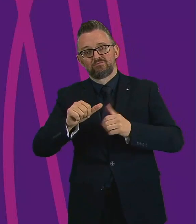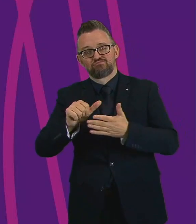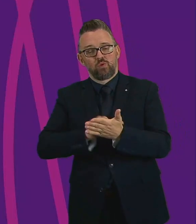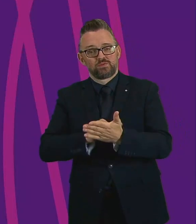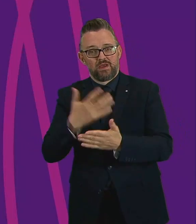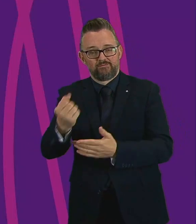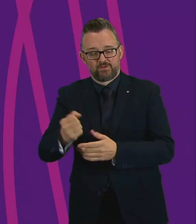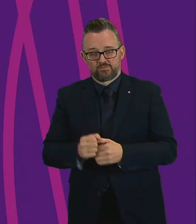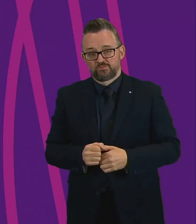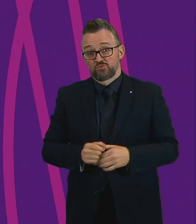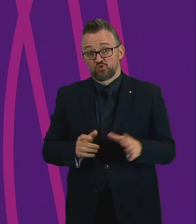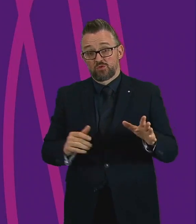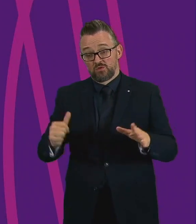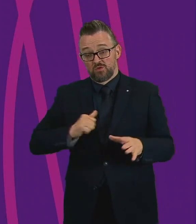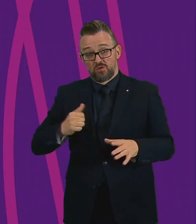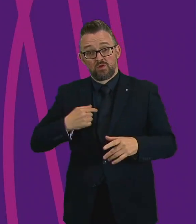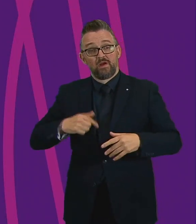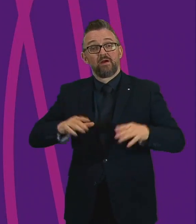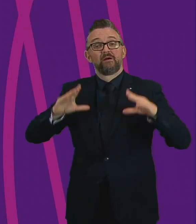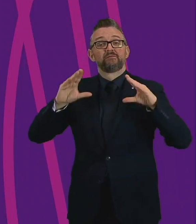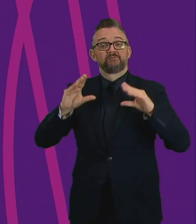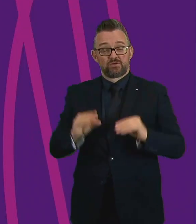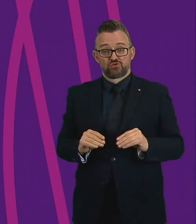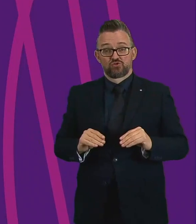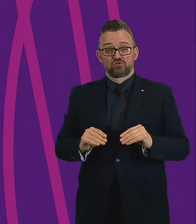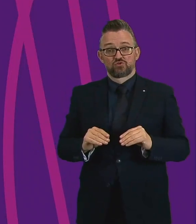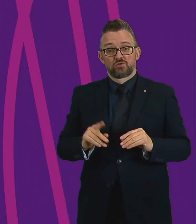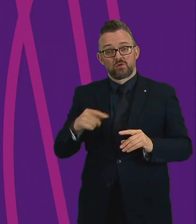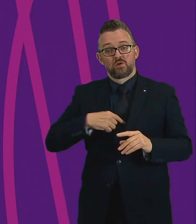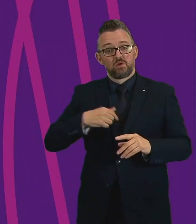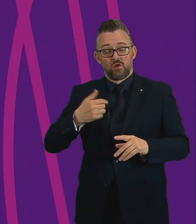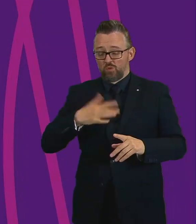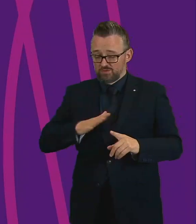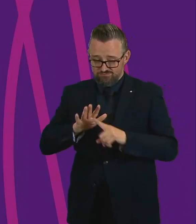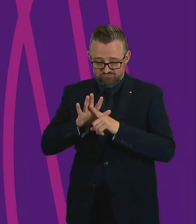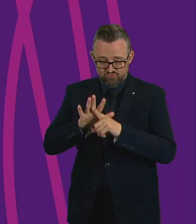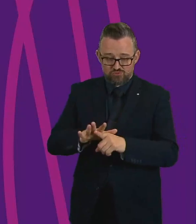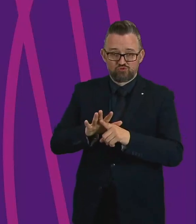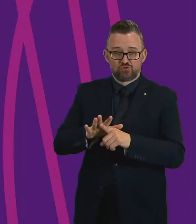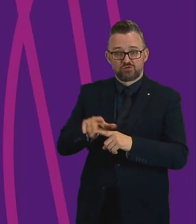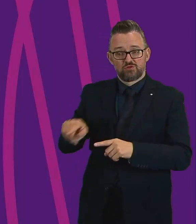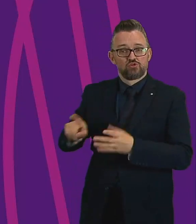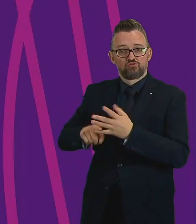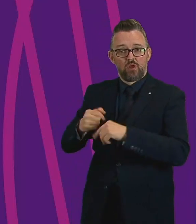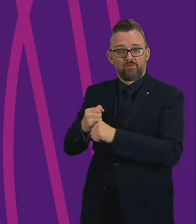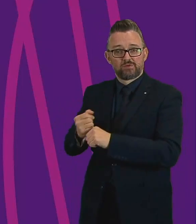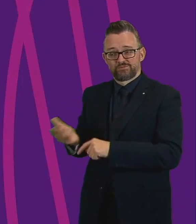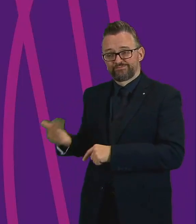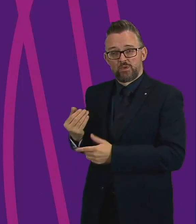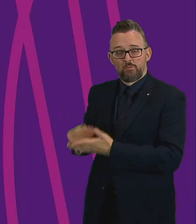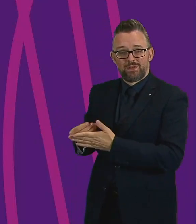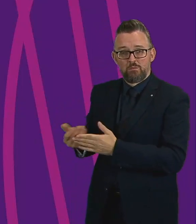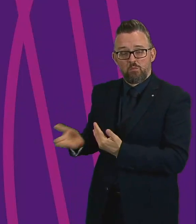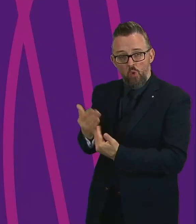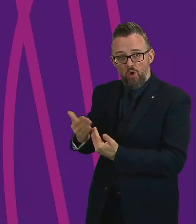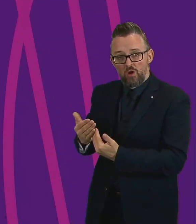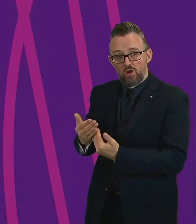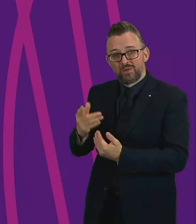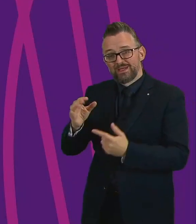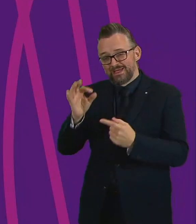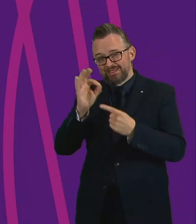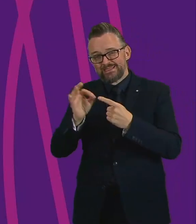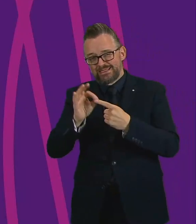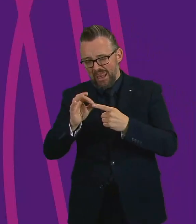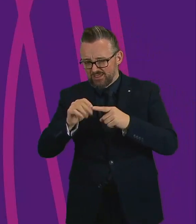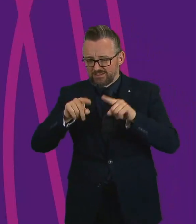as I come to a close, I will of course continue to press for additional funding, and whilst views on the detail may vary,